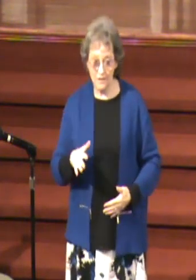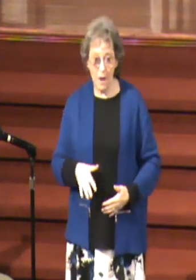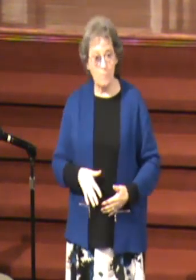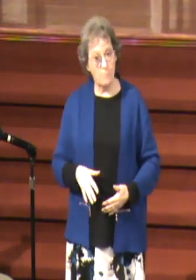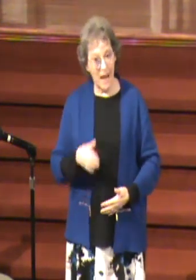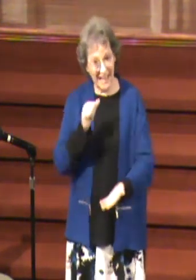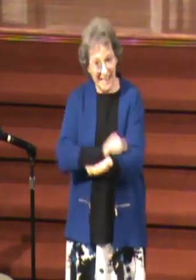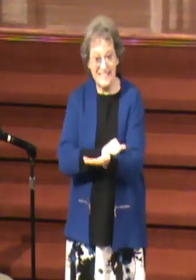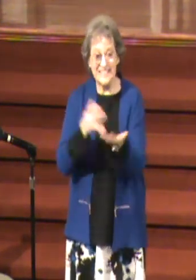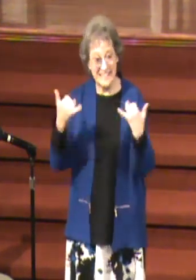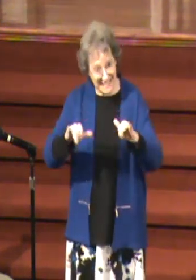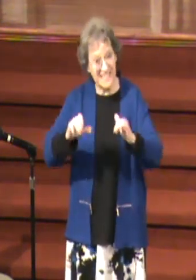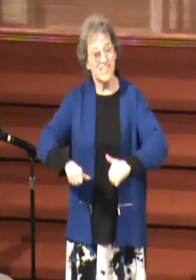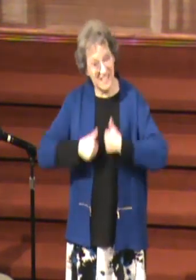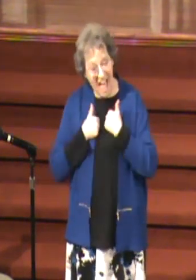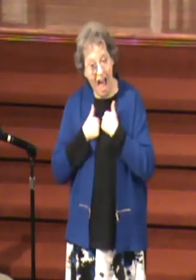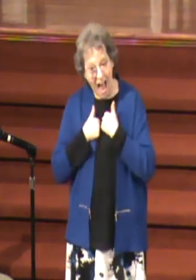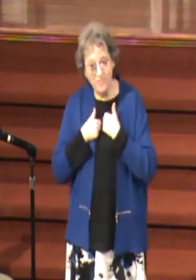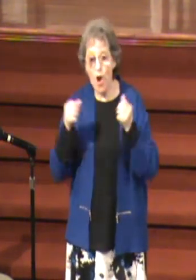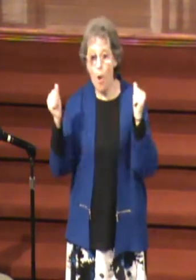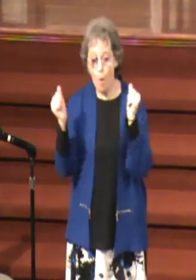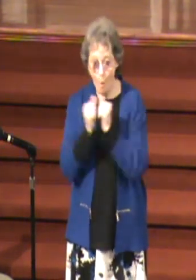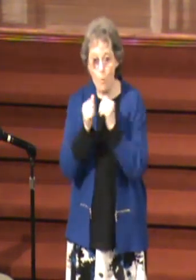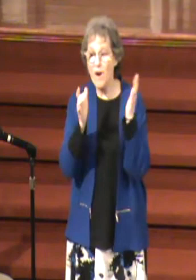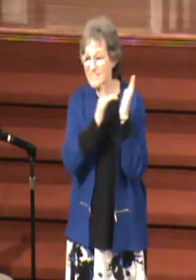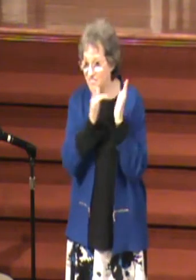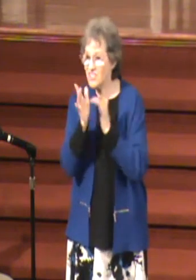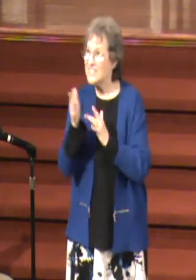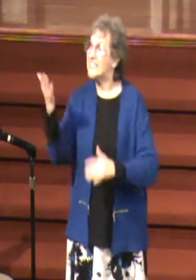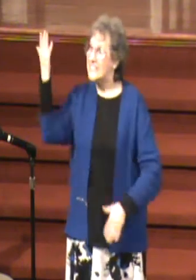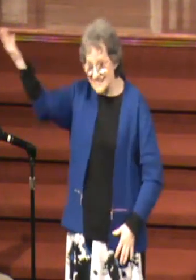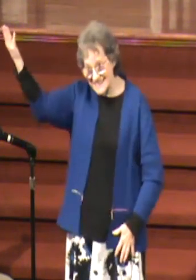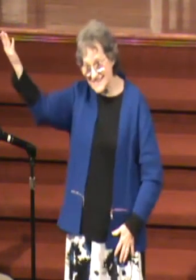alive. She is with Jesus right at this moment as we speak.